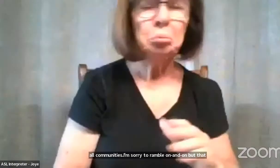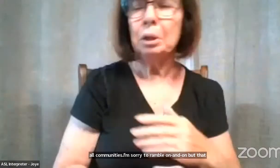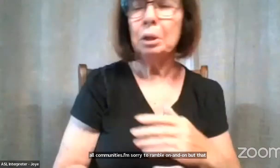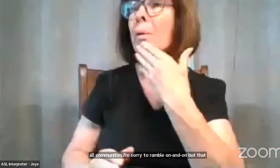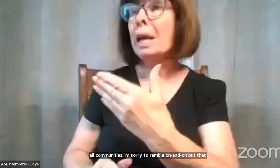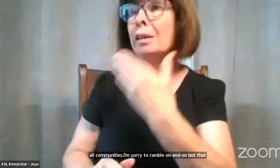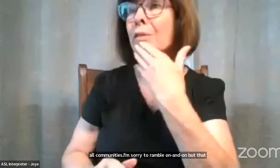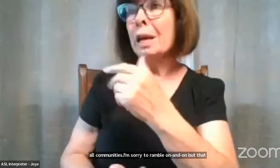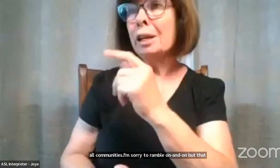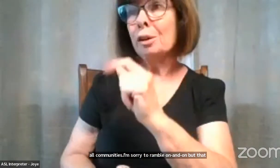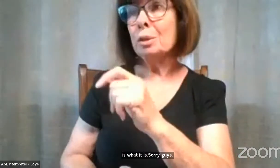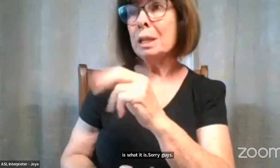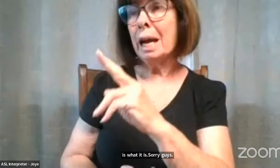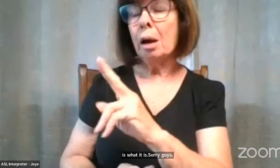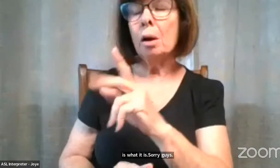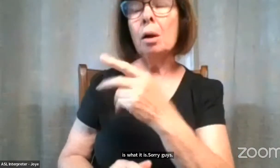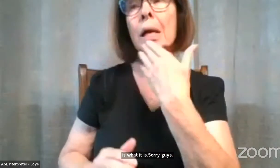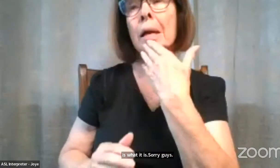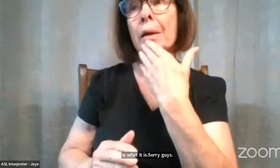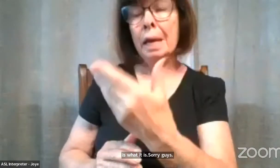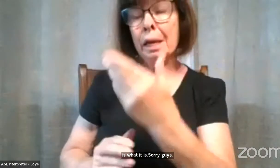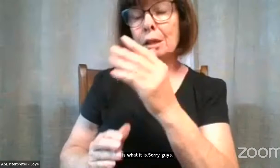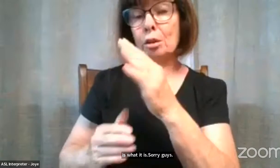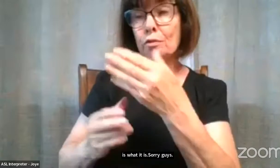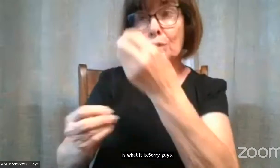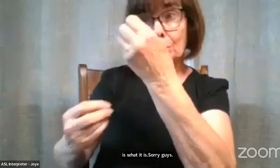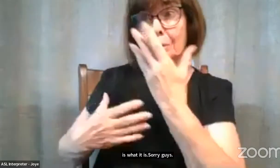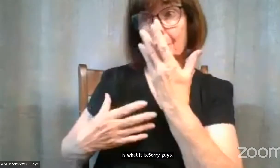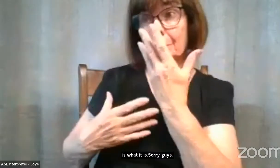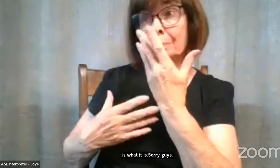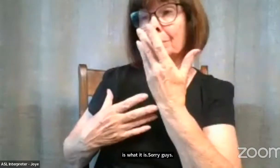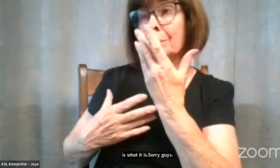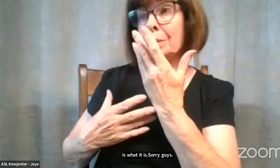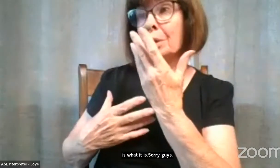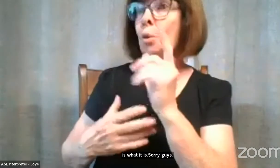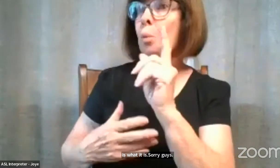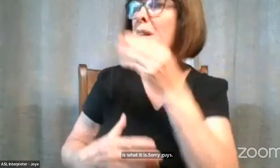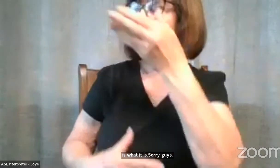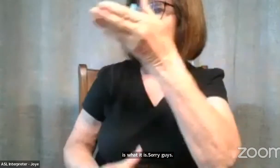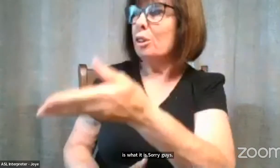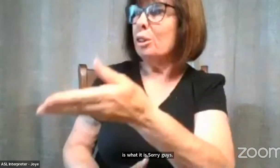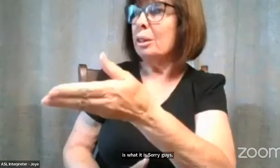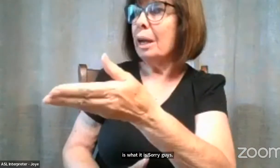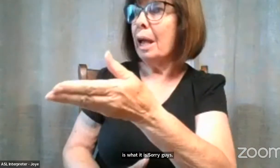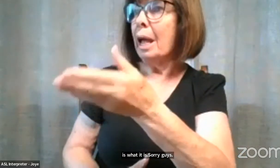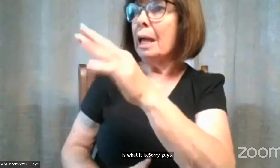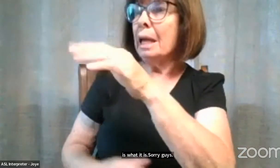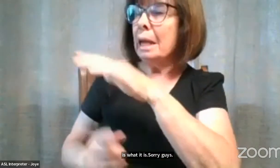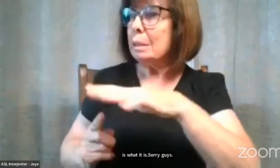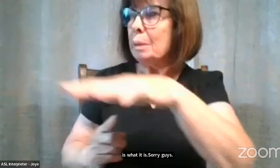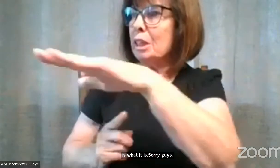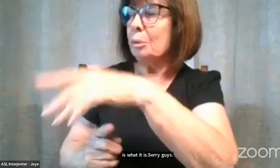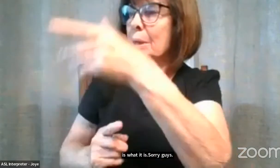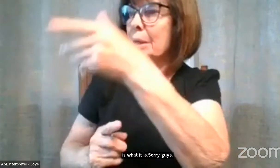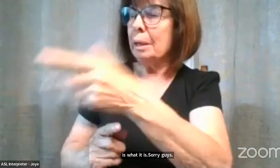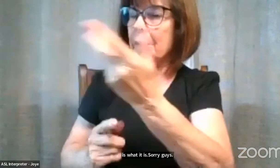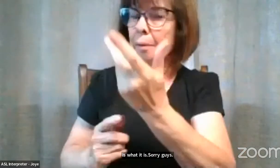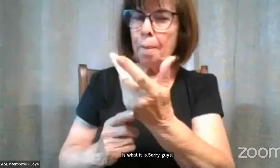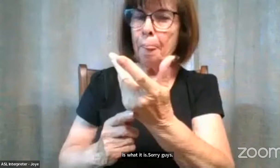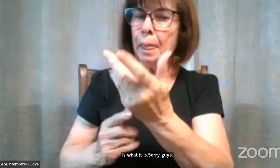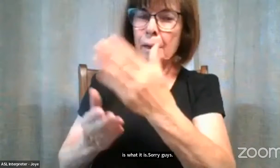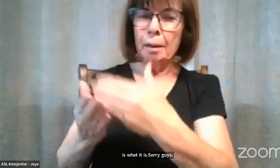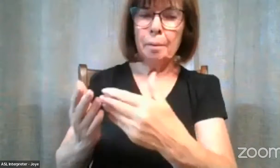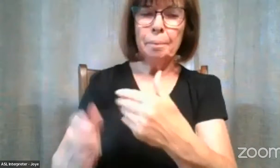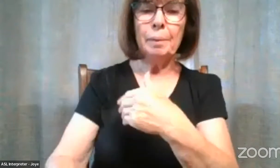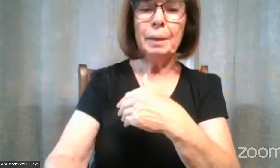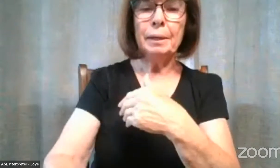much. And thank you for sharing where you are, and especially around, the space need. And maybe there's somebody on this call who has some ideas.